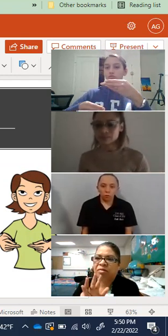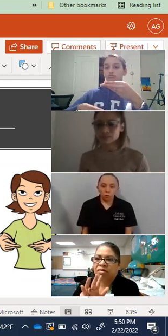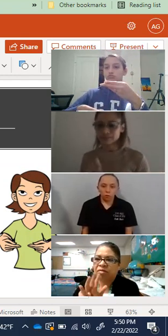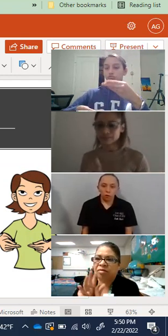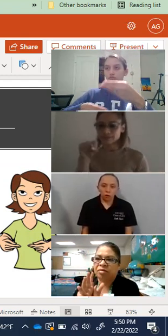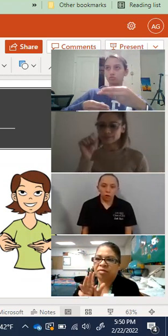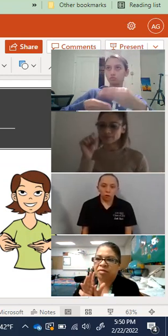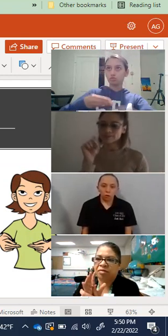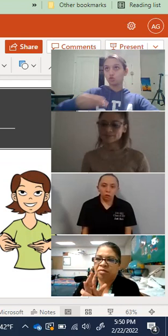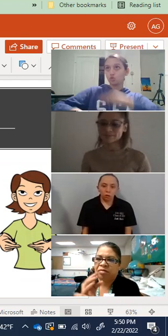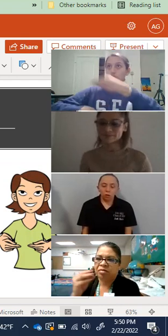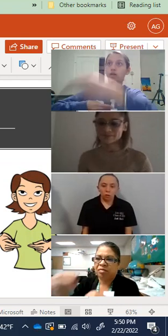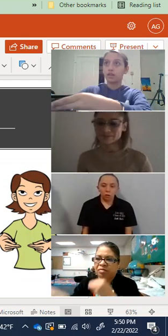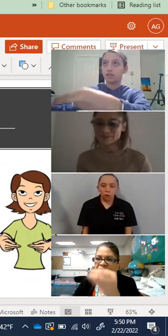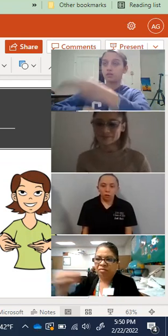depends.